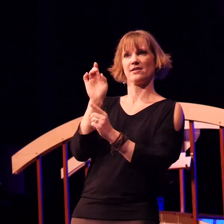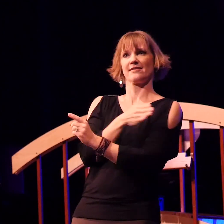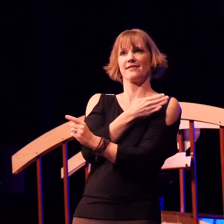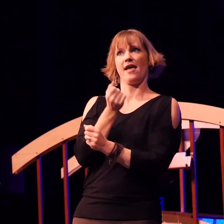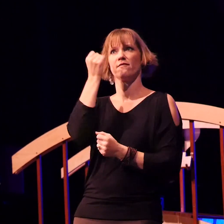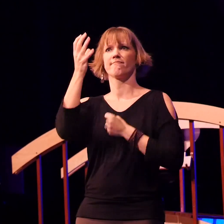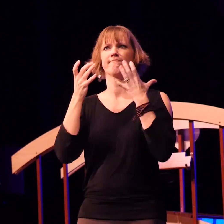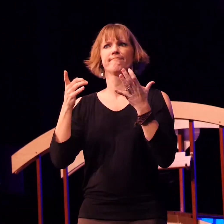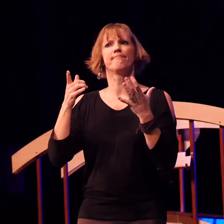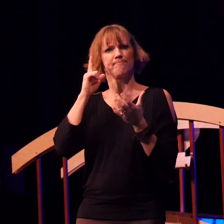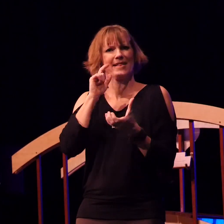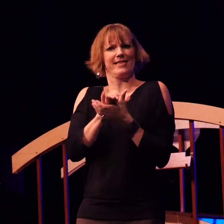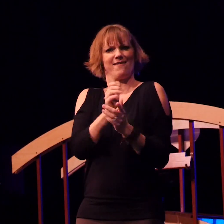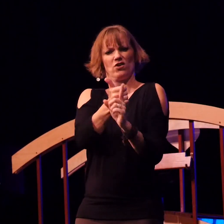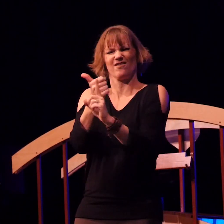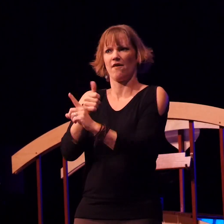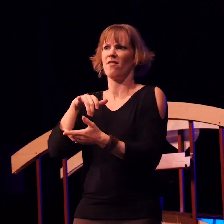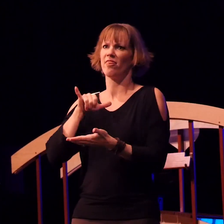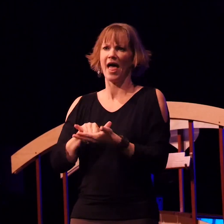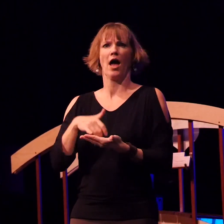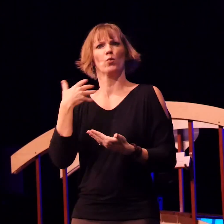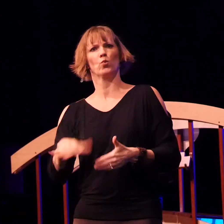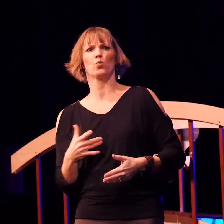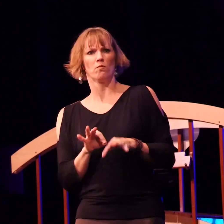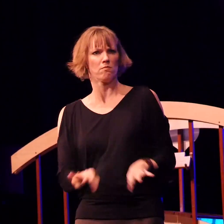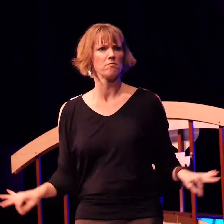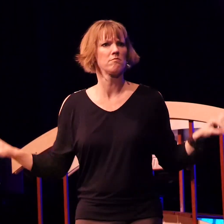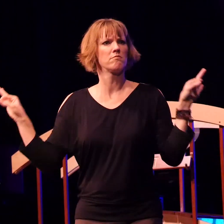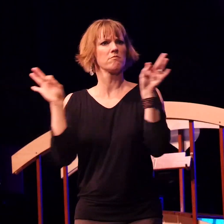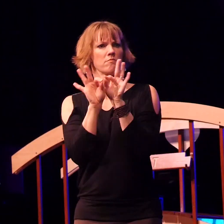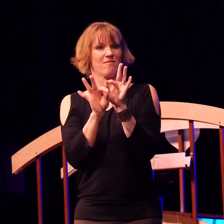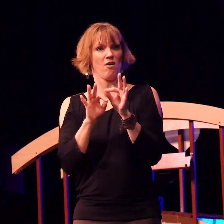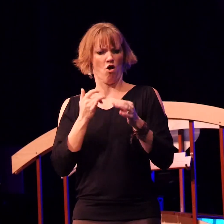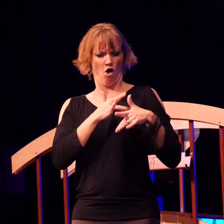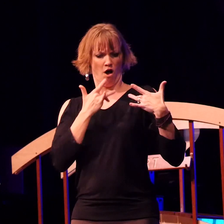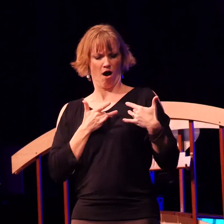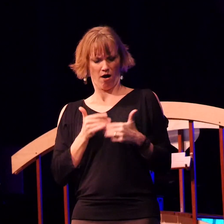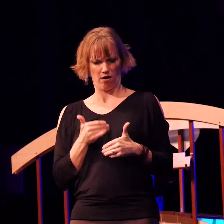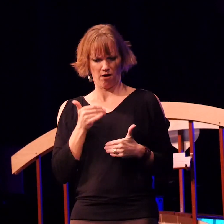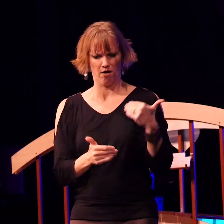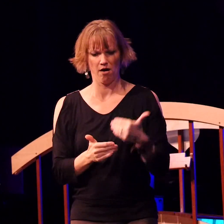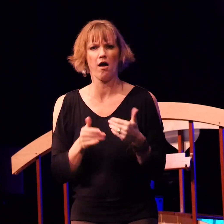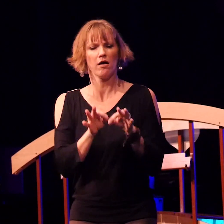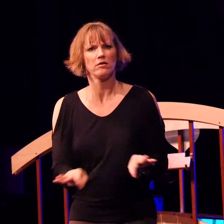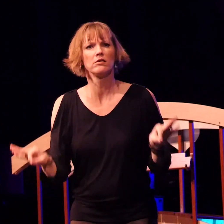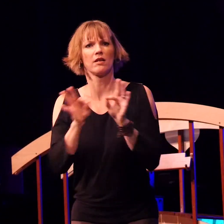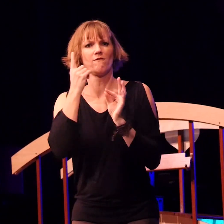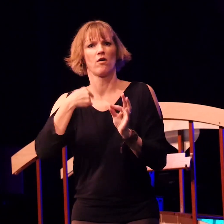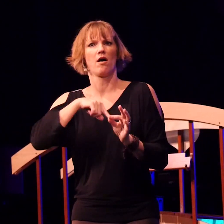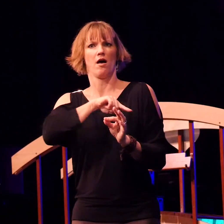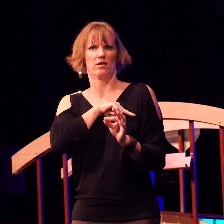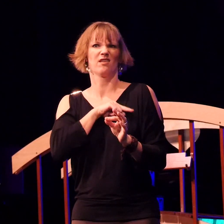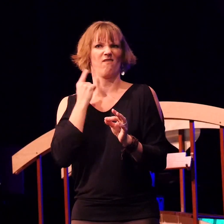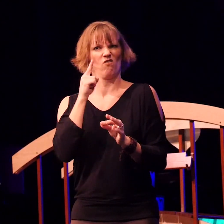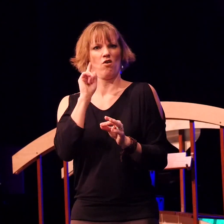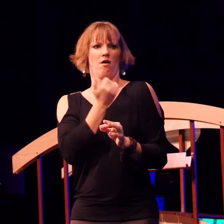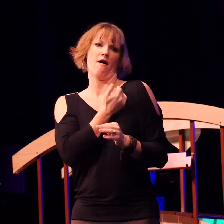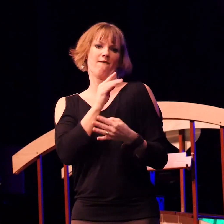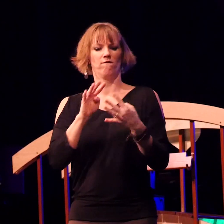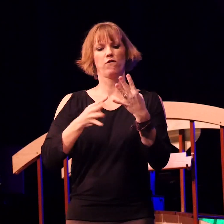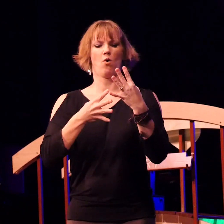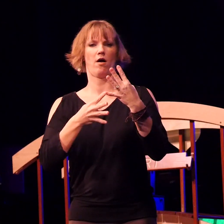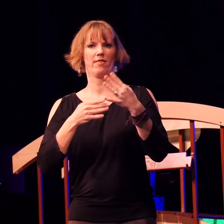believe in yourself, that is such a key. It's such a step of heart that's essential for our 4th step